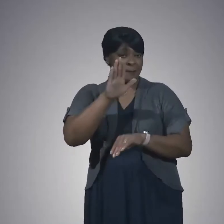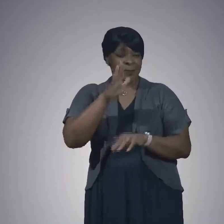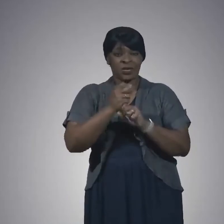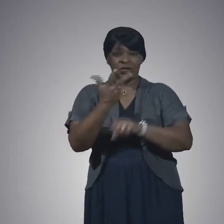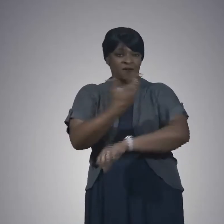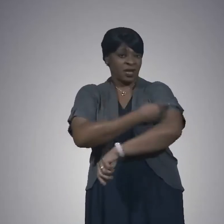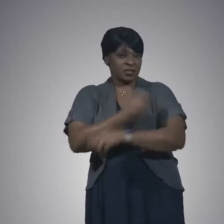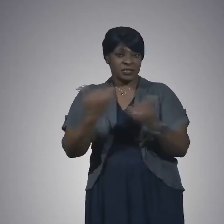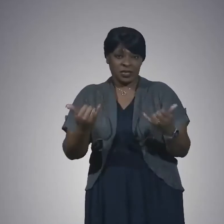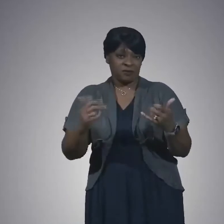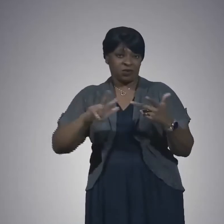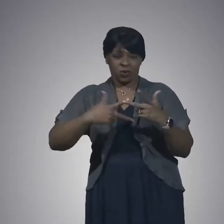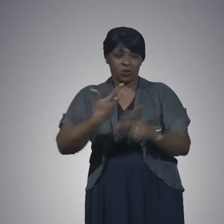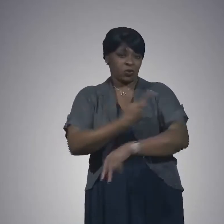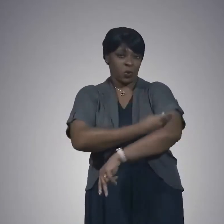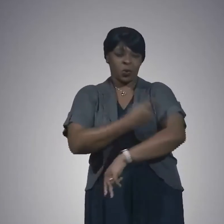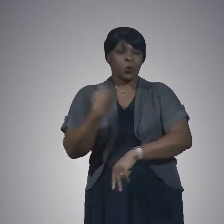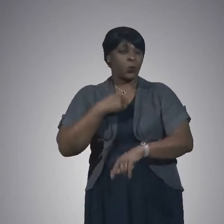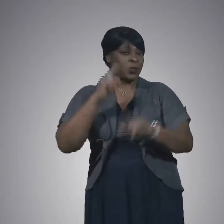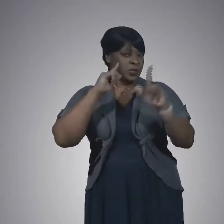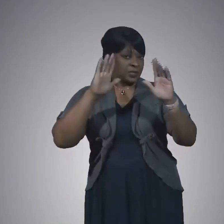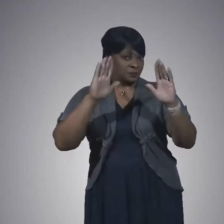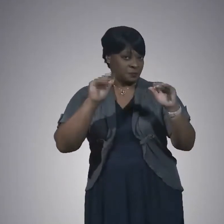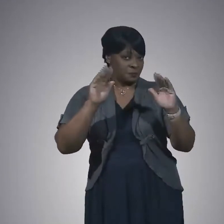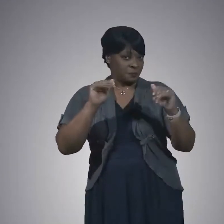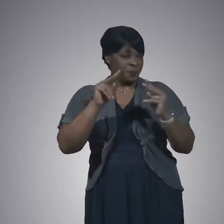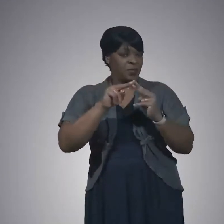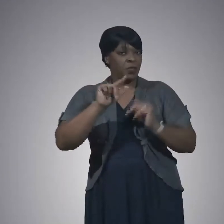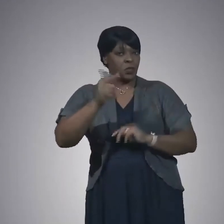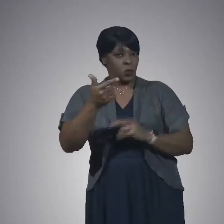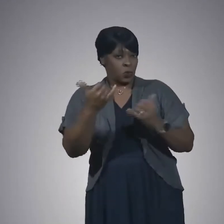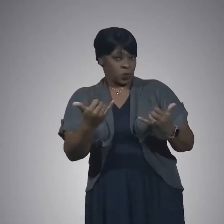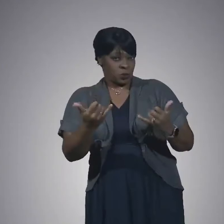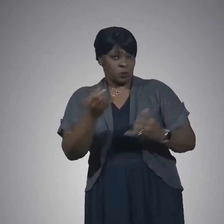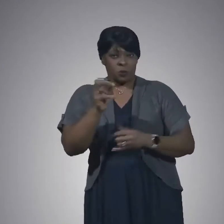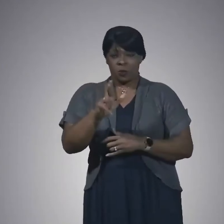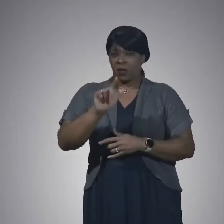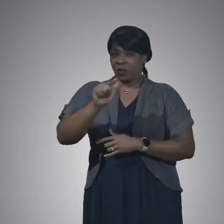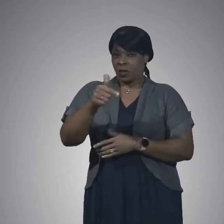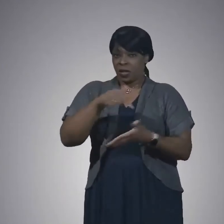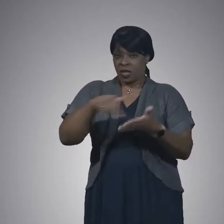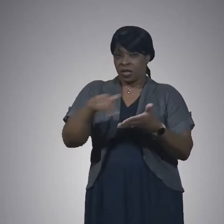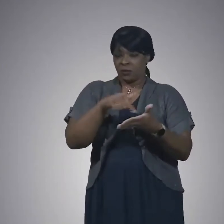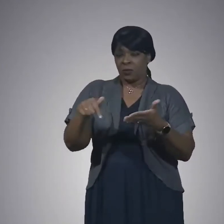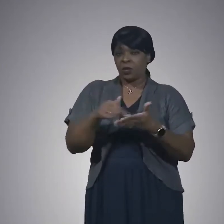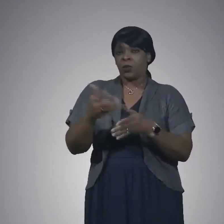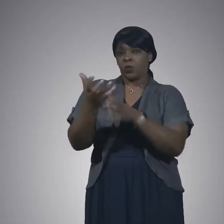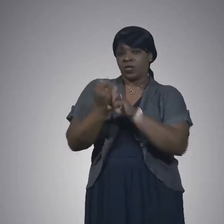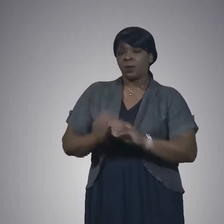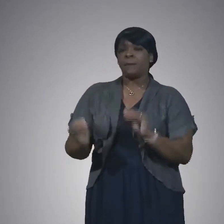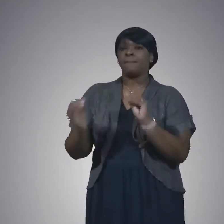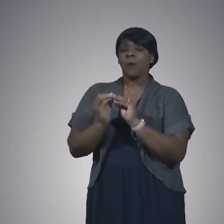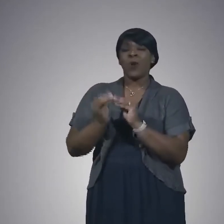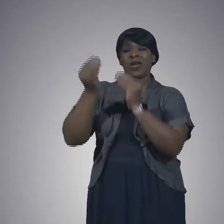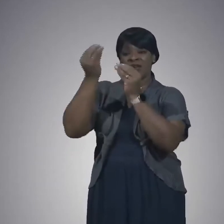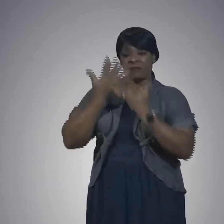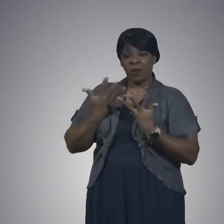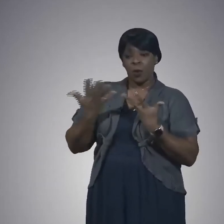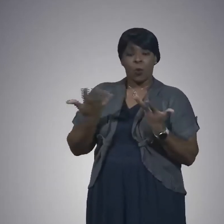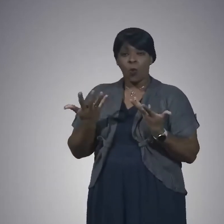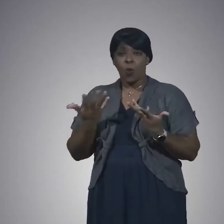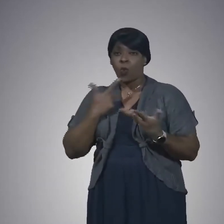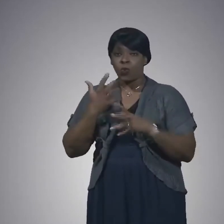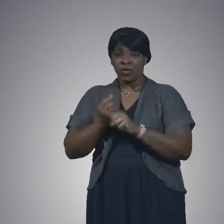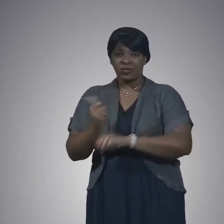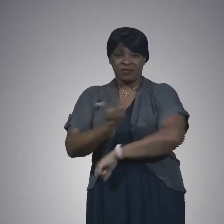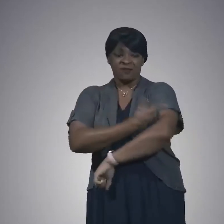get your third shot. We expect either later today or later this week to receive additional guidance from the state, but you can